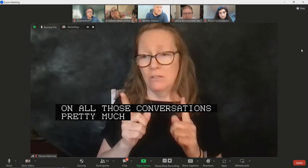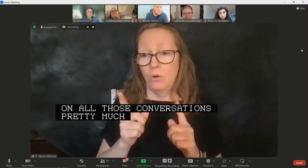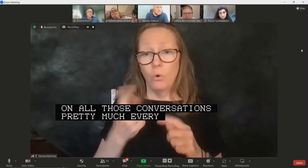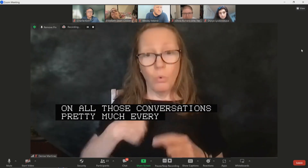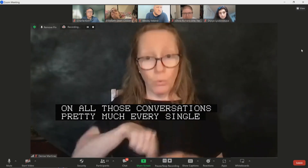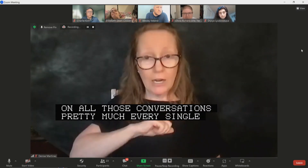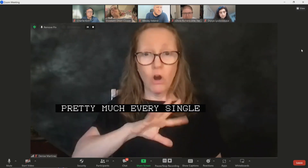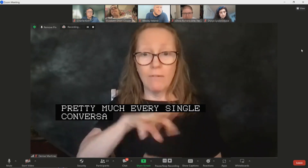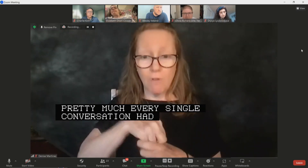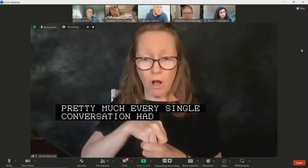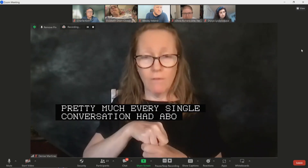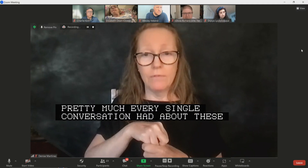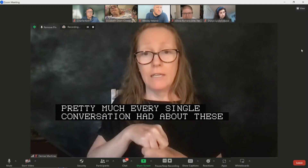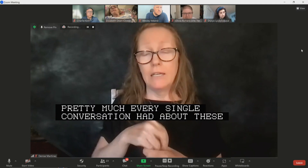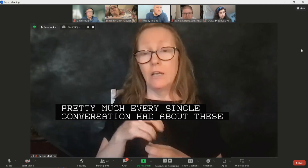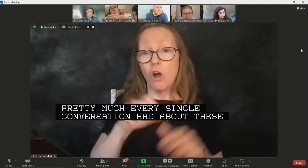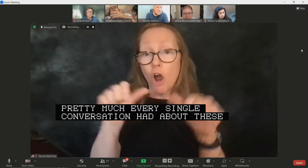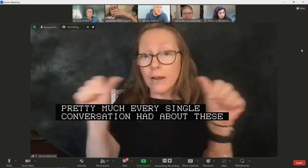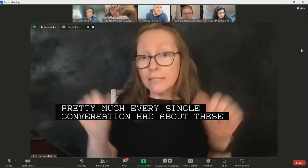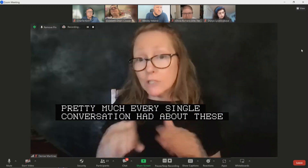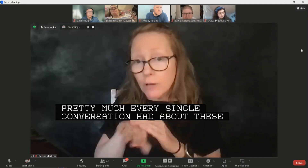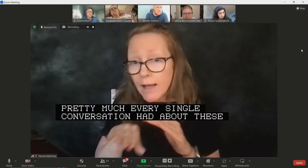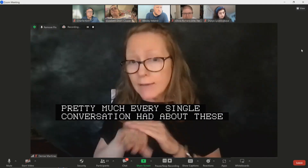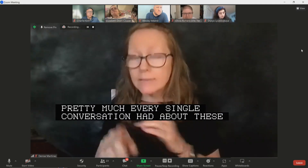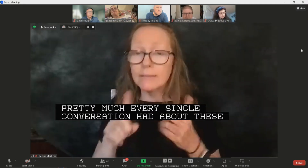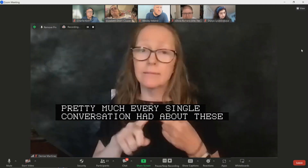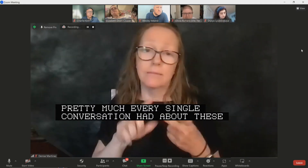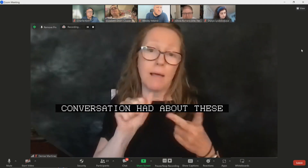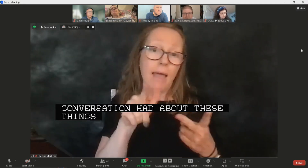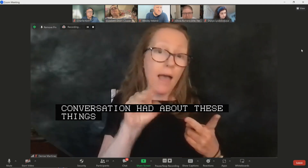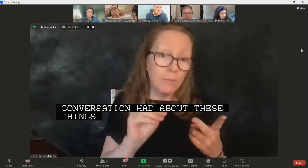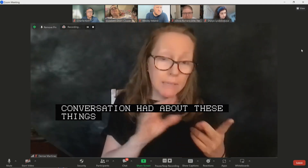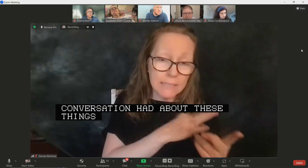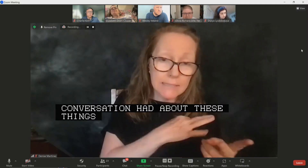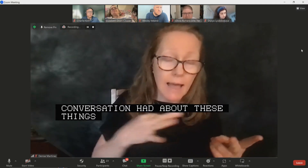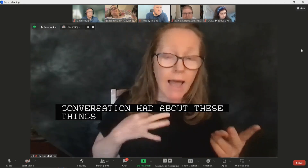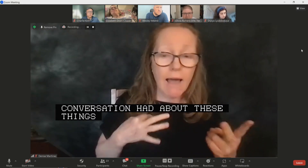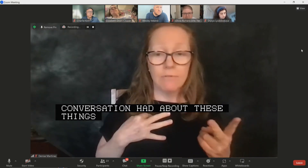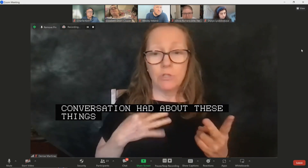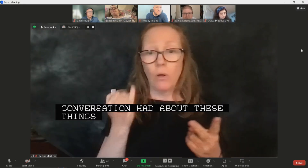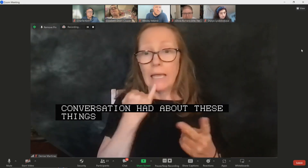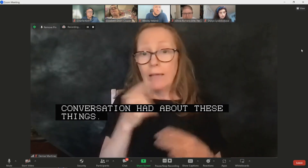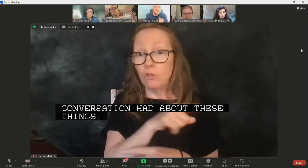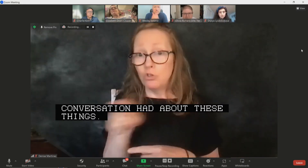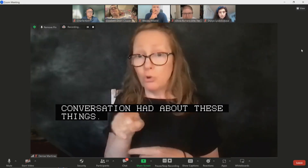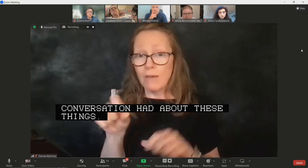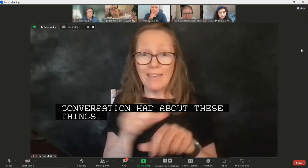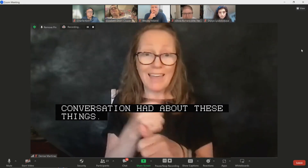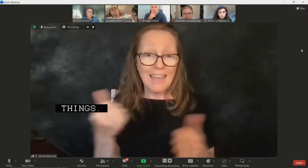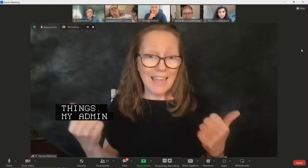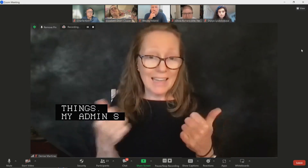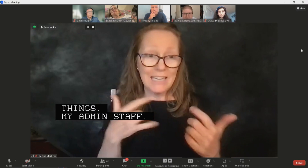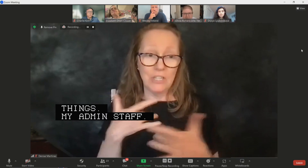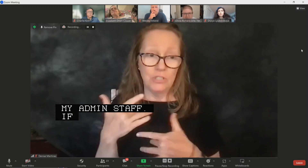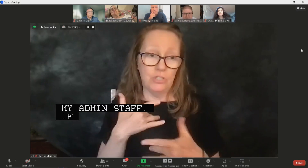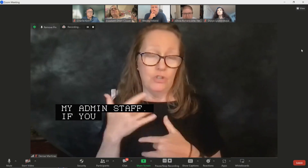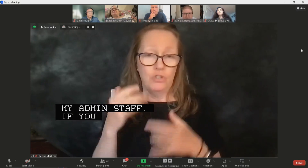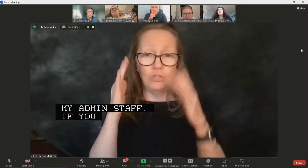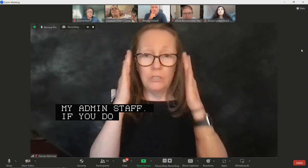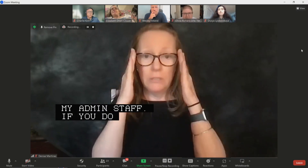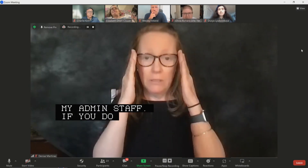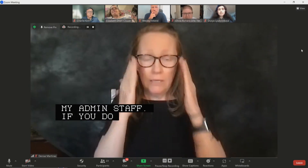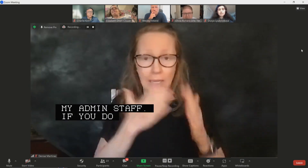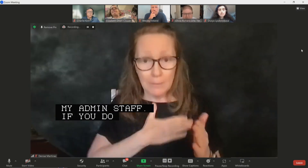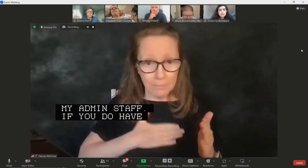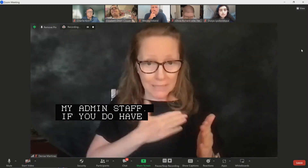with. My architectural access staff, my admin staff. So if you do have any concerns yourselves, please